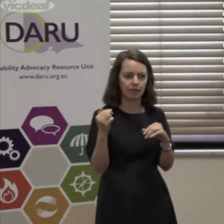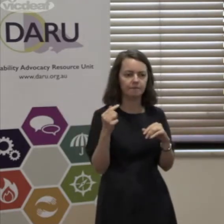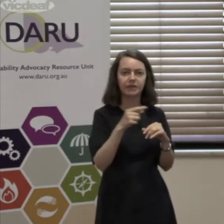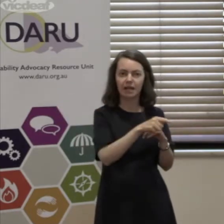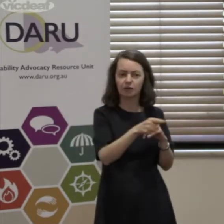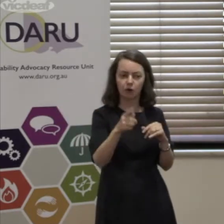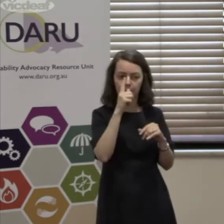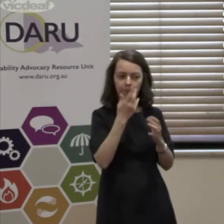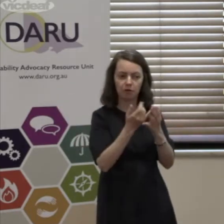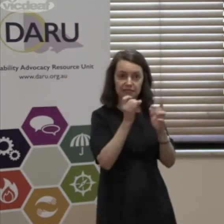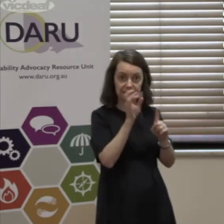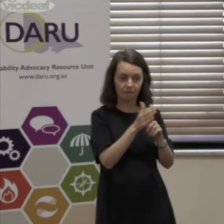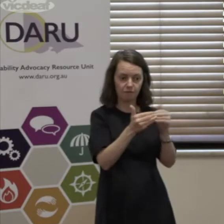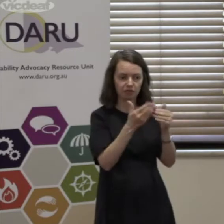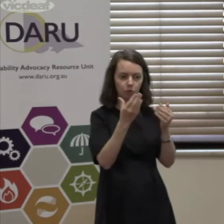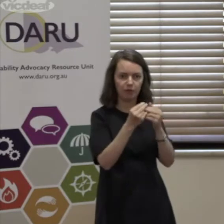adapting.